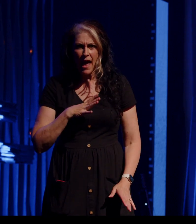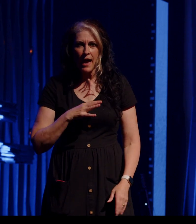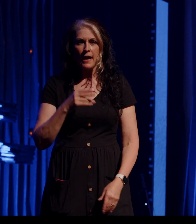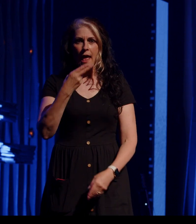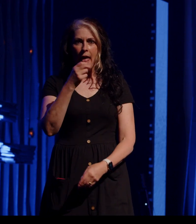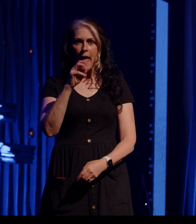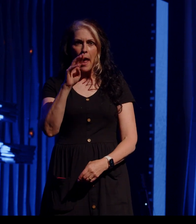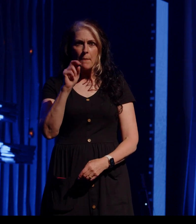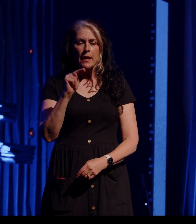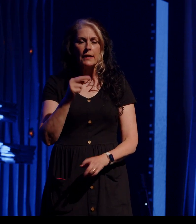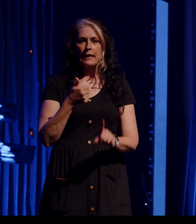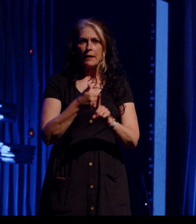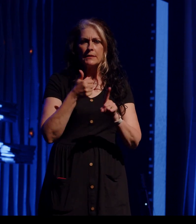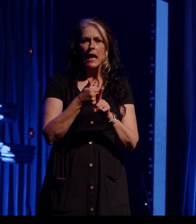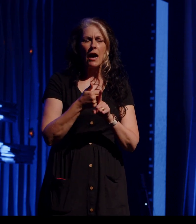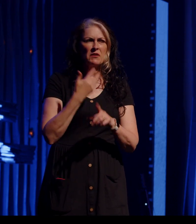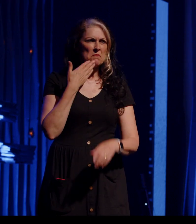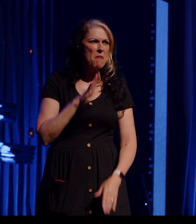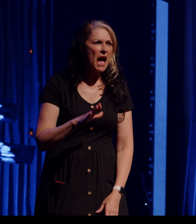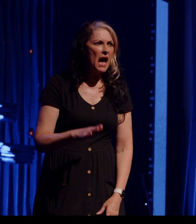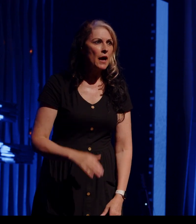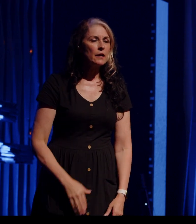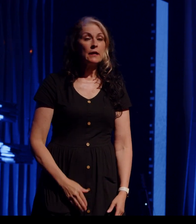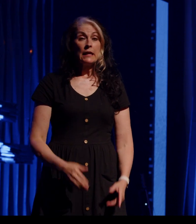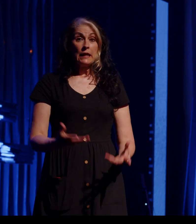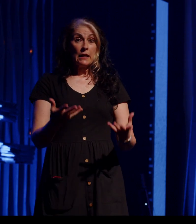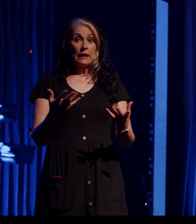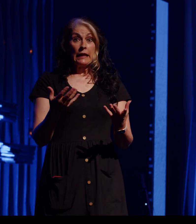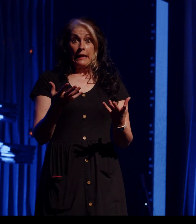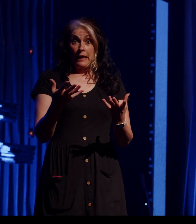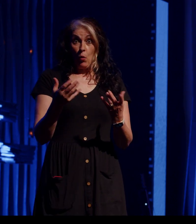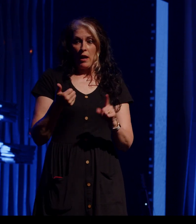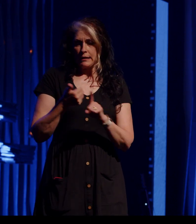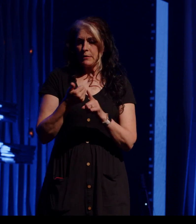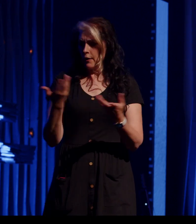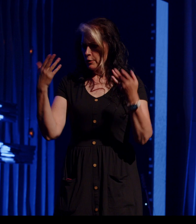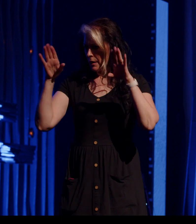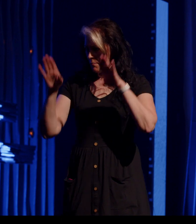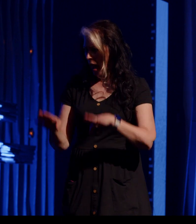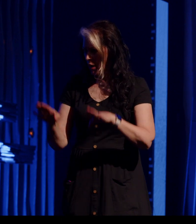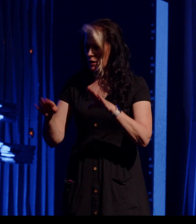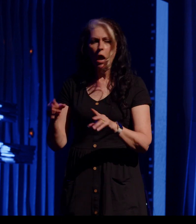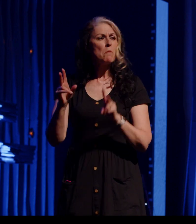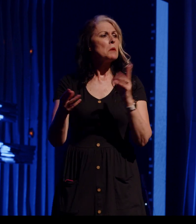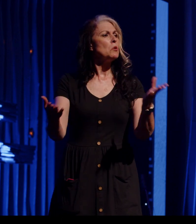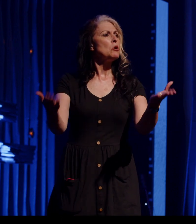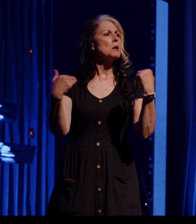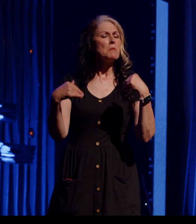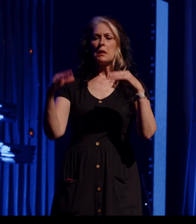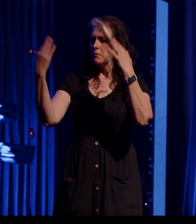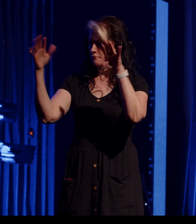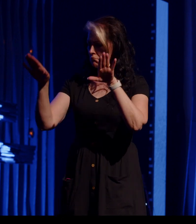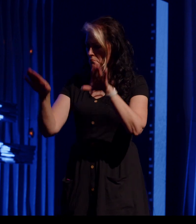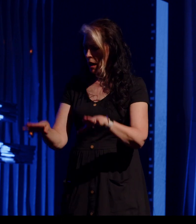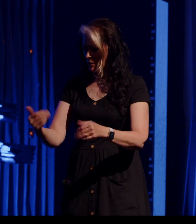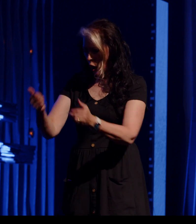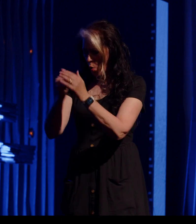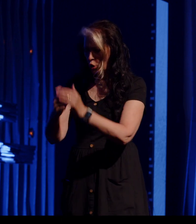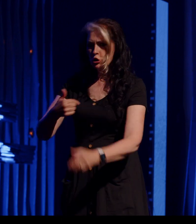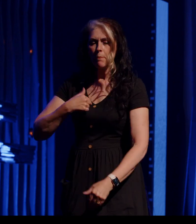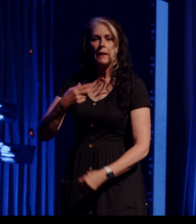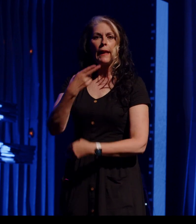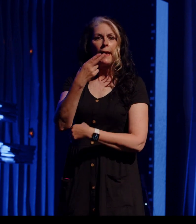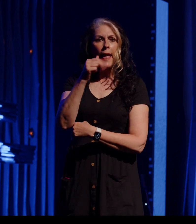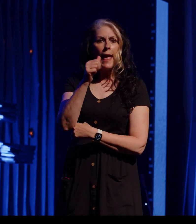a guy who wants everyone to bow down and worship him. The king even gave him the permission to have people bow down and worship him.